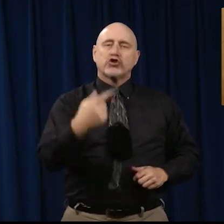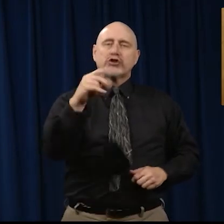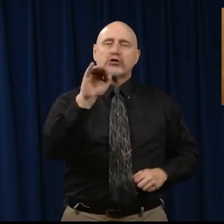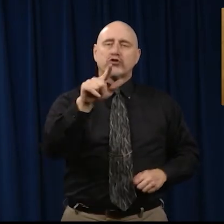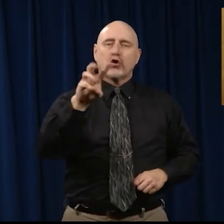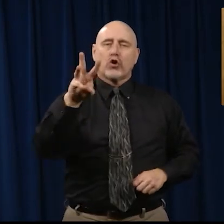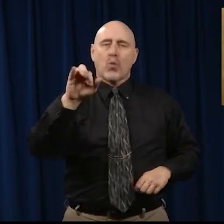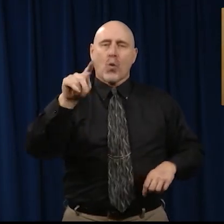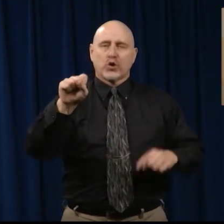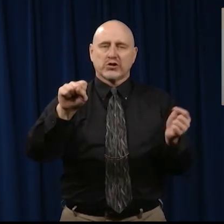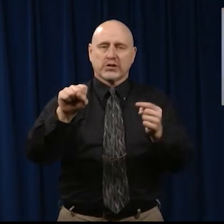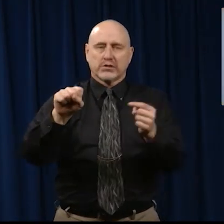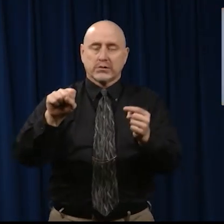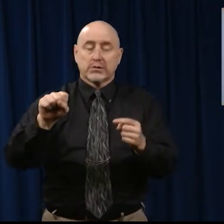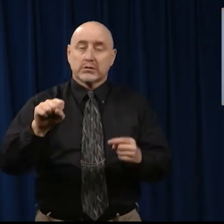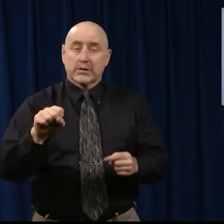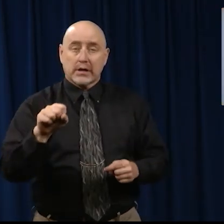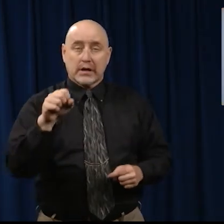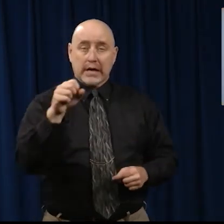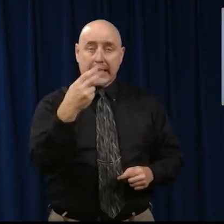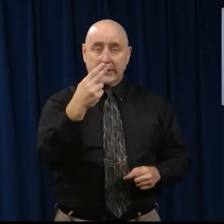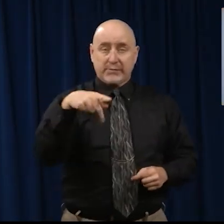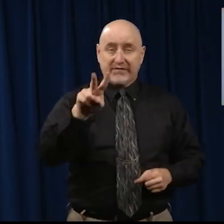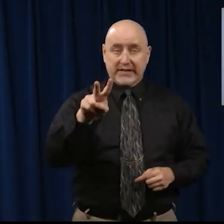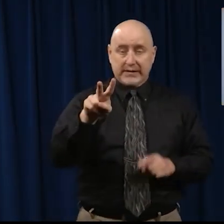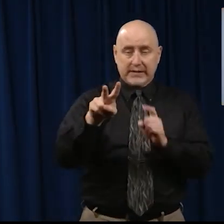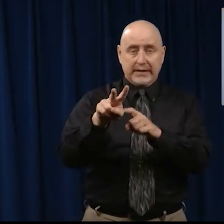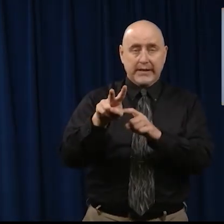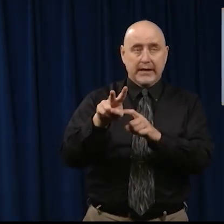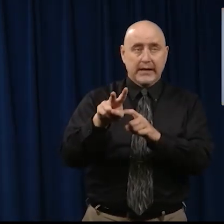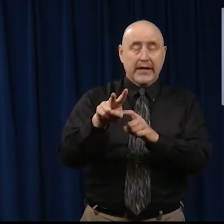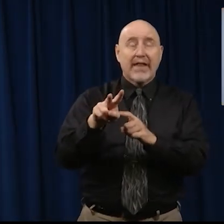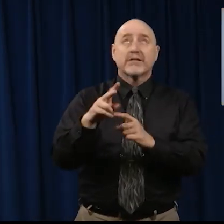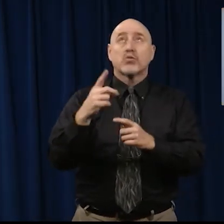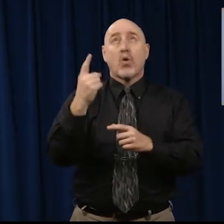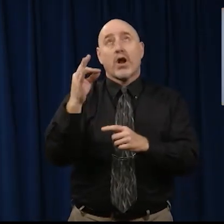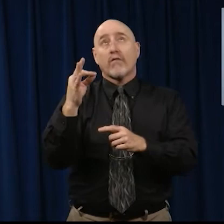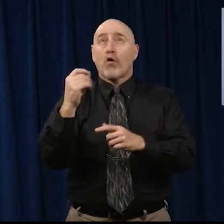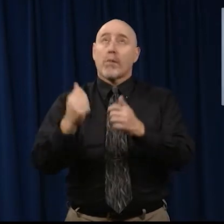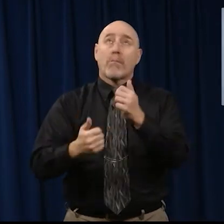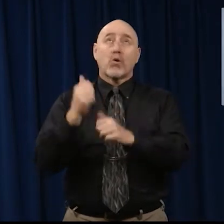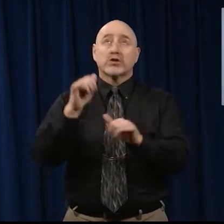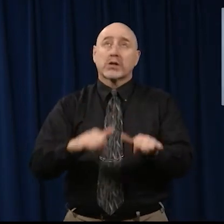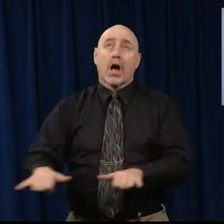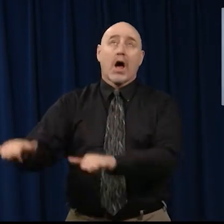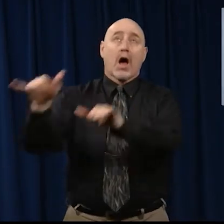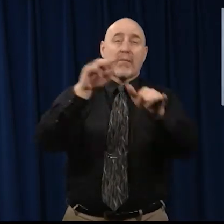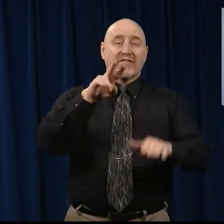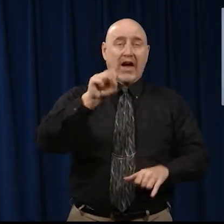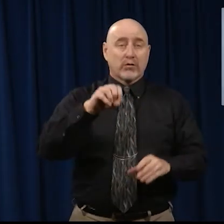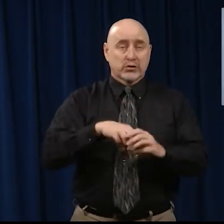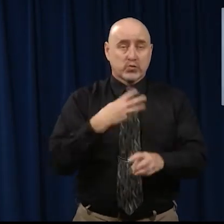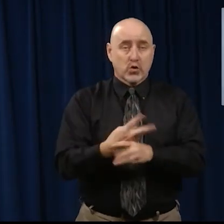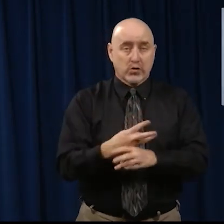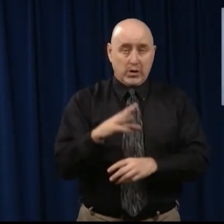warts. Now, the thing about human papillomavirus is it's one of, if not the most common viruses in the